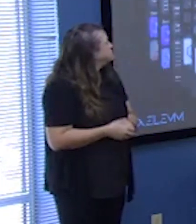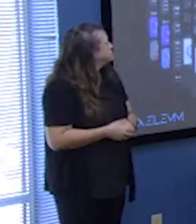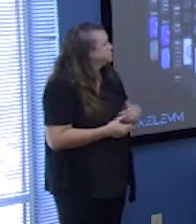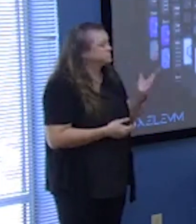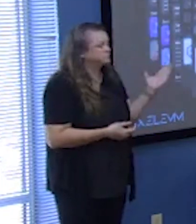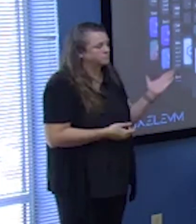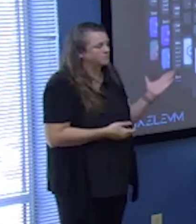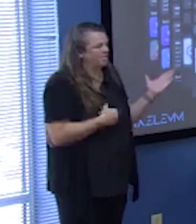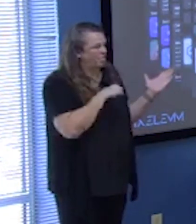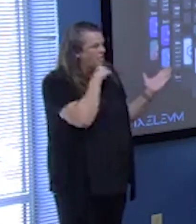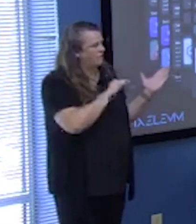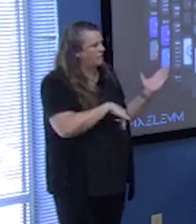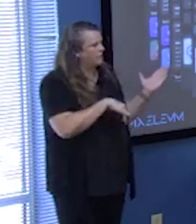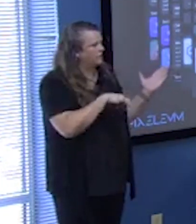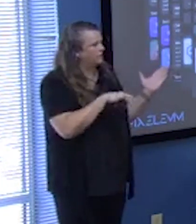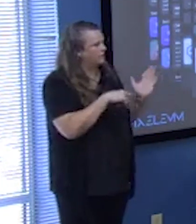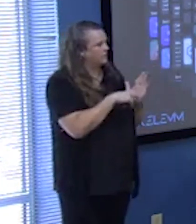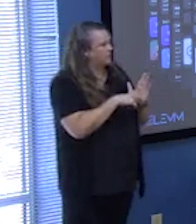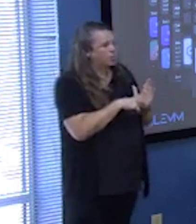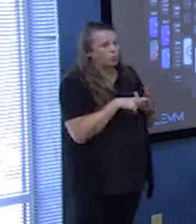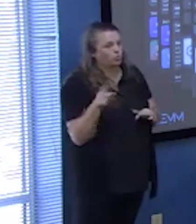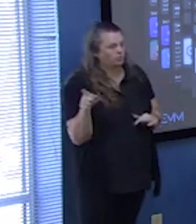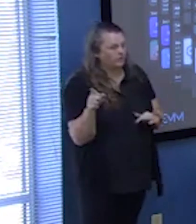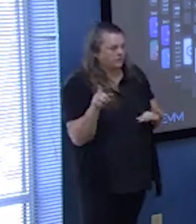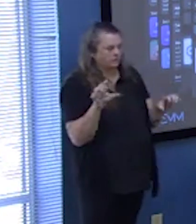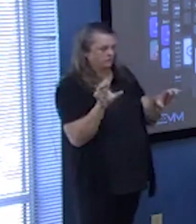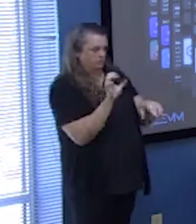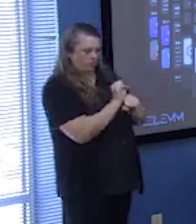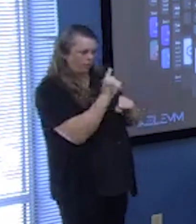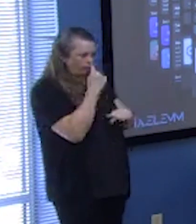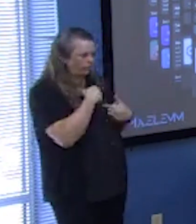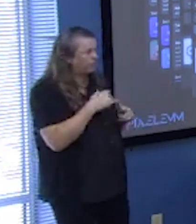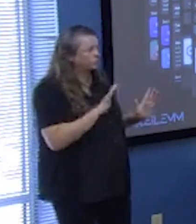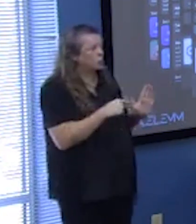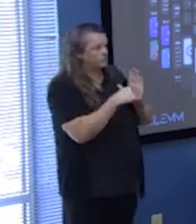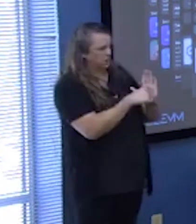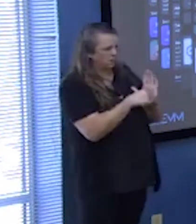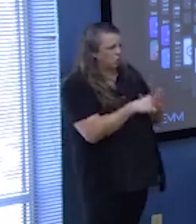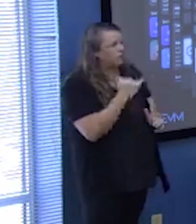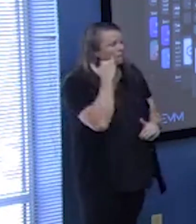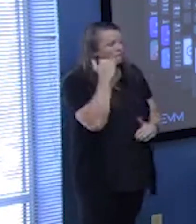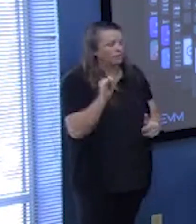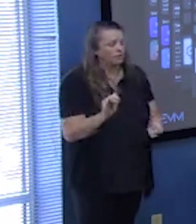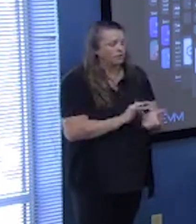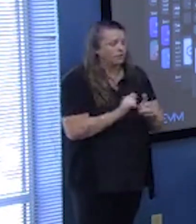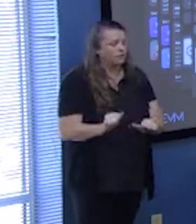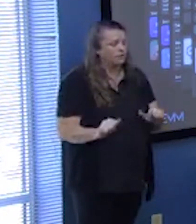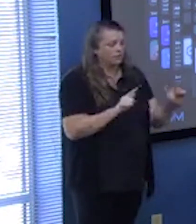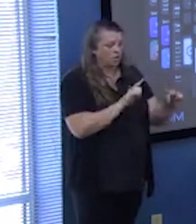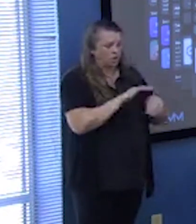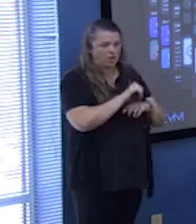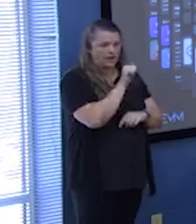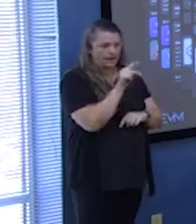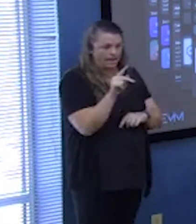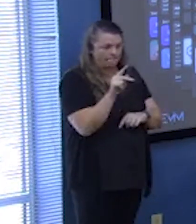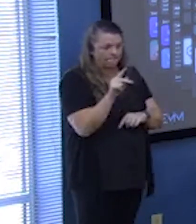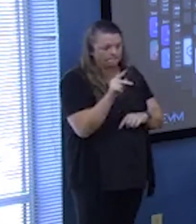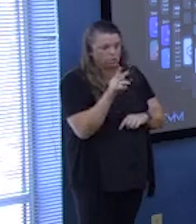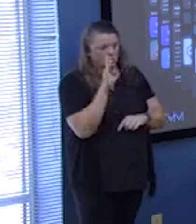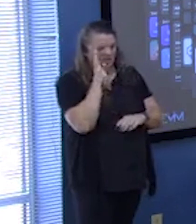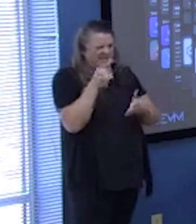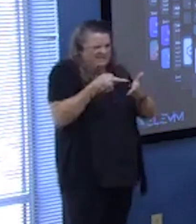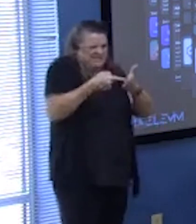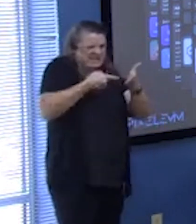Now, I love this demo. Okay, Taylor put this together. The demo of Pixelemm, when someone goes on the App Store, we'll be on the Google Play Store in about a